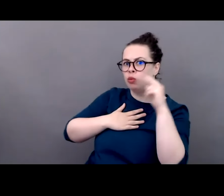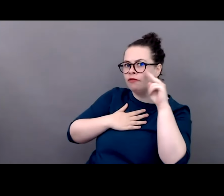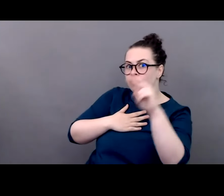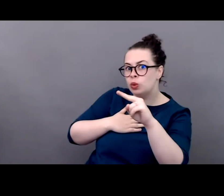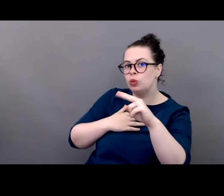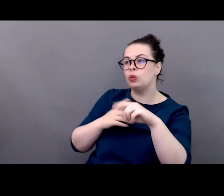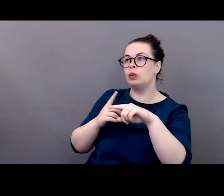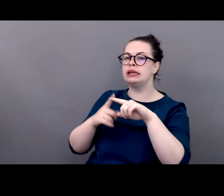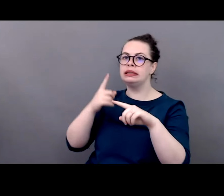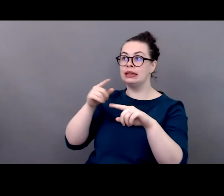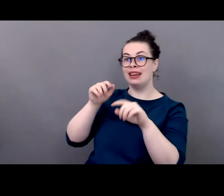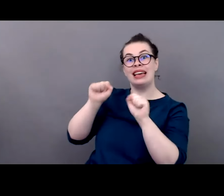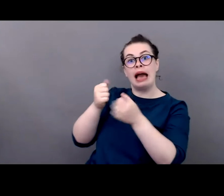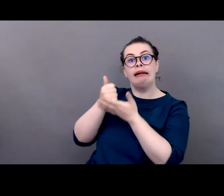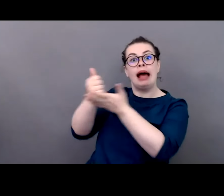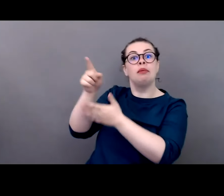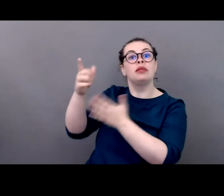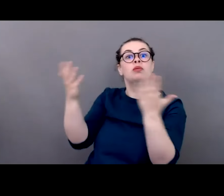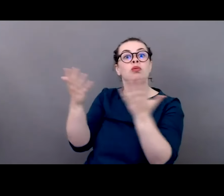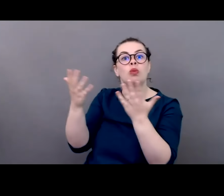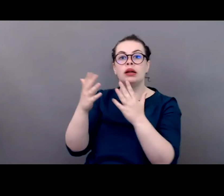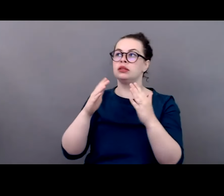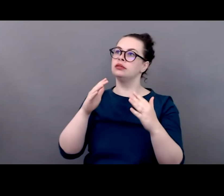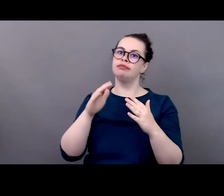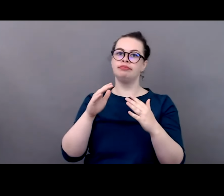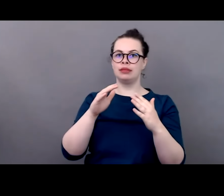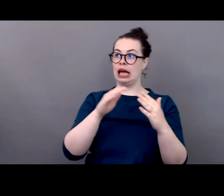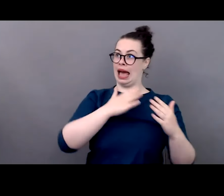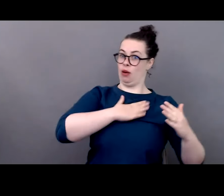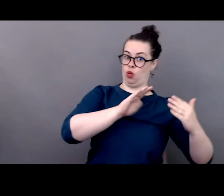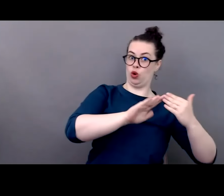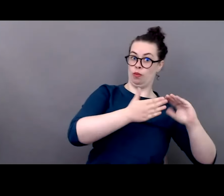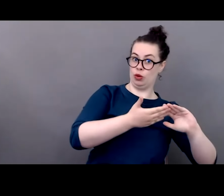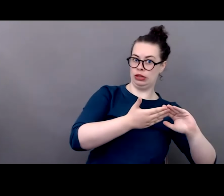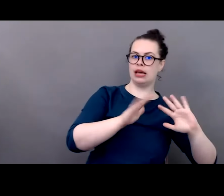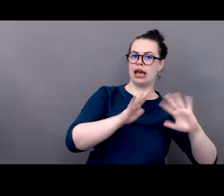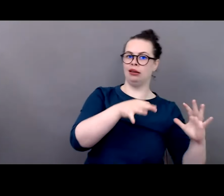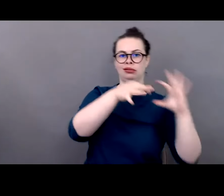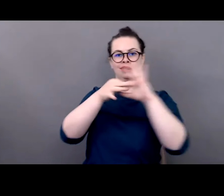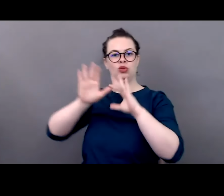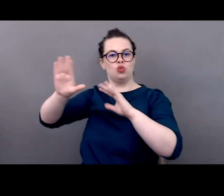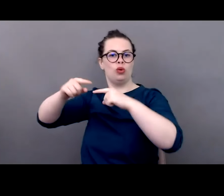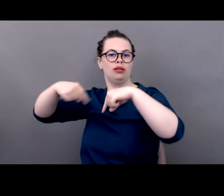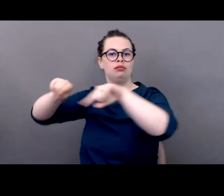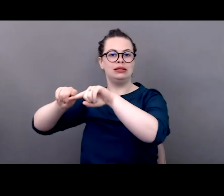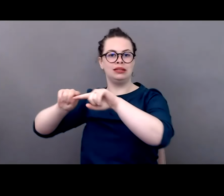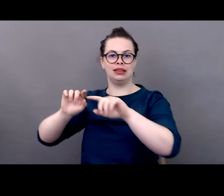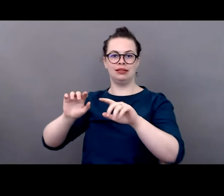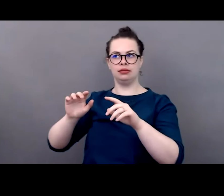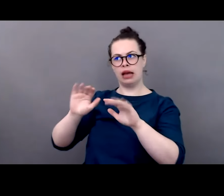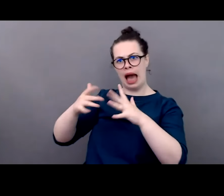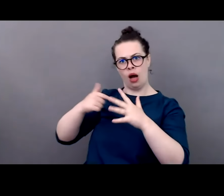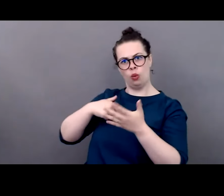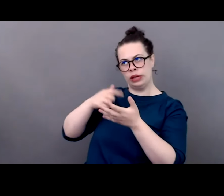the committee, what is the best way to inform the committee, the members of the committee, and also to discuss on how to write